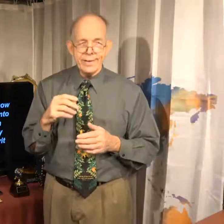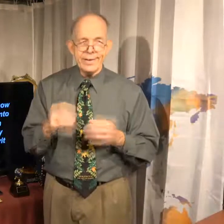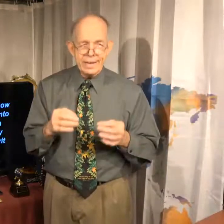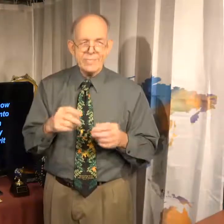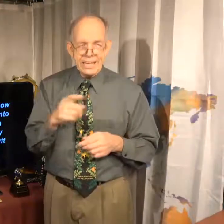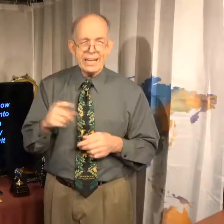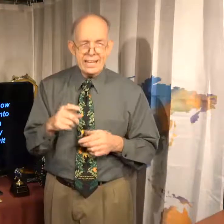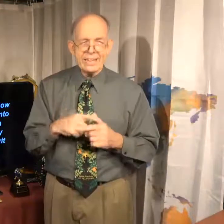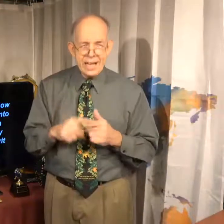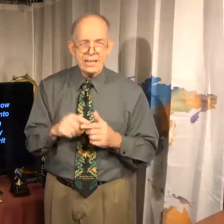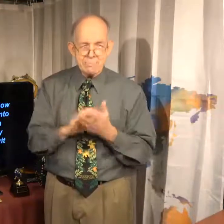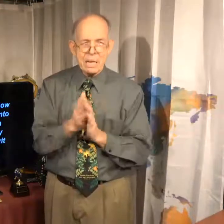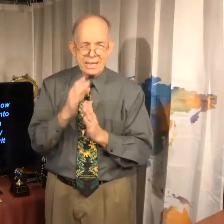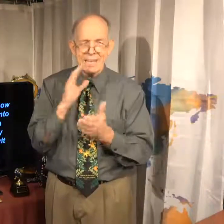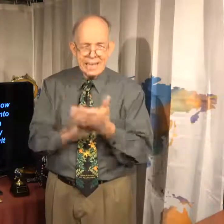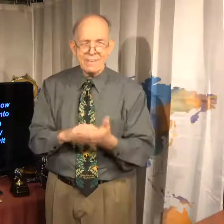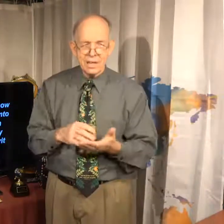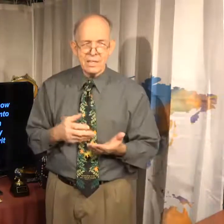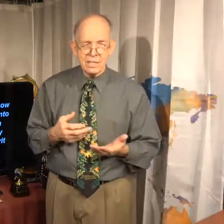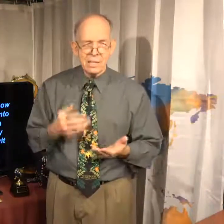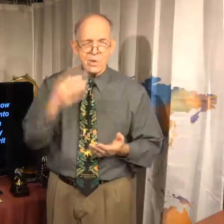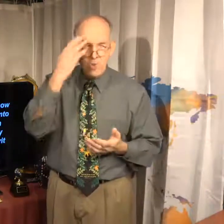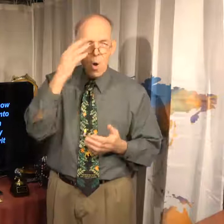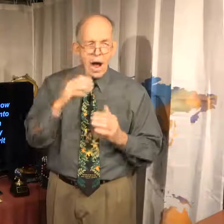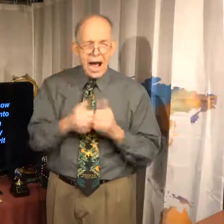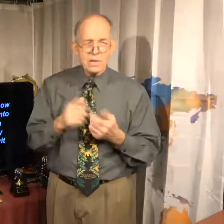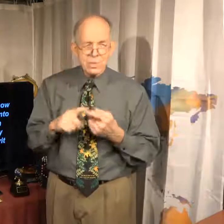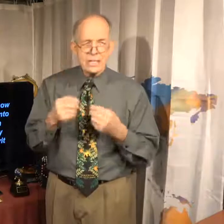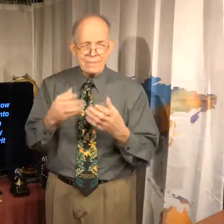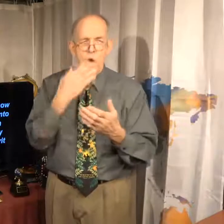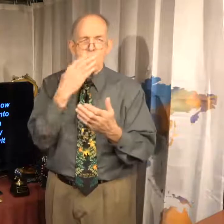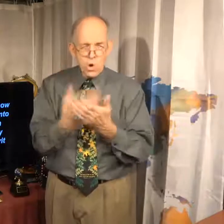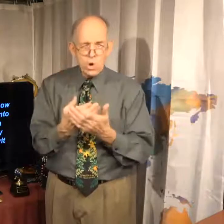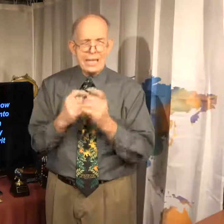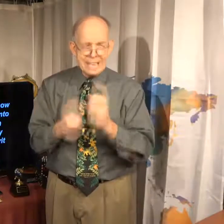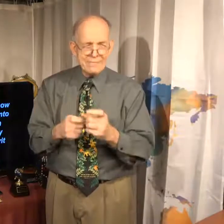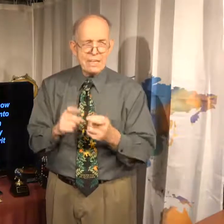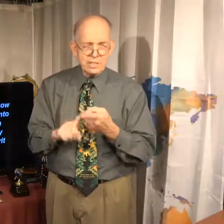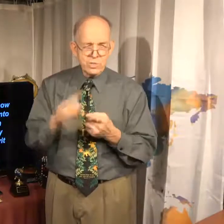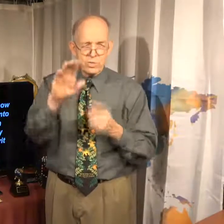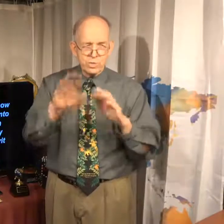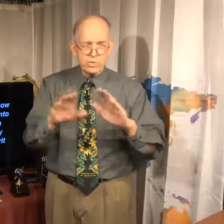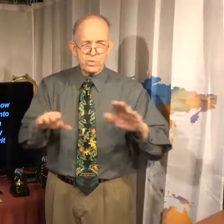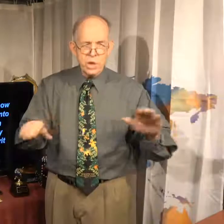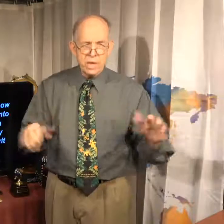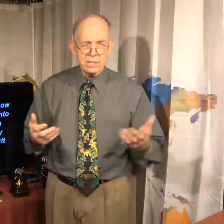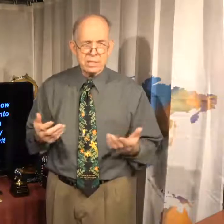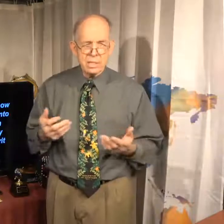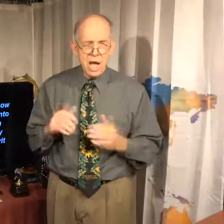If ye then be evil, know how to give good gift to the servant,